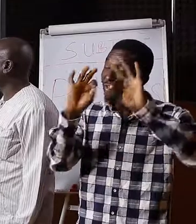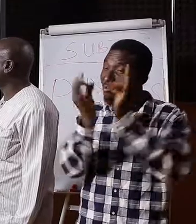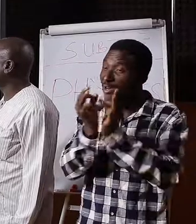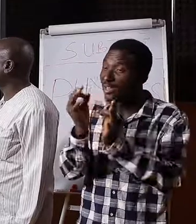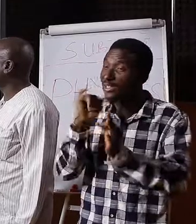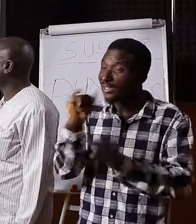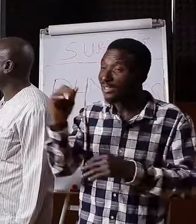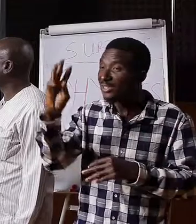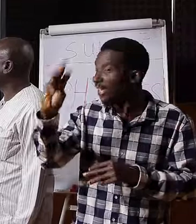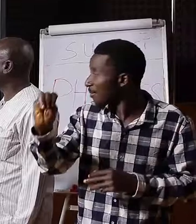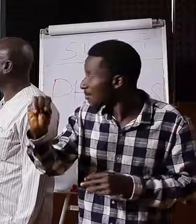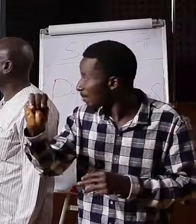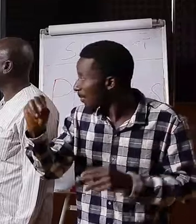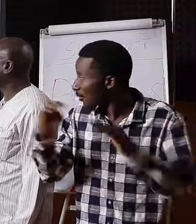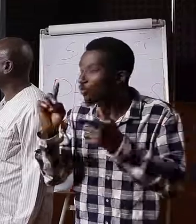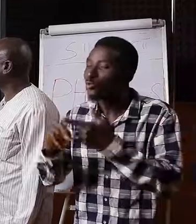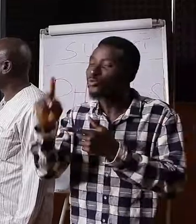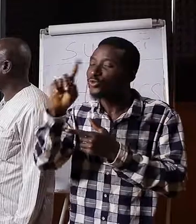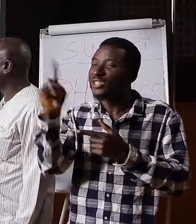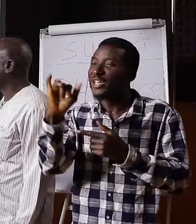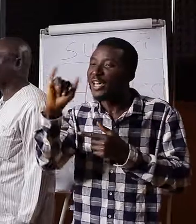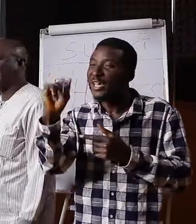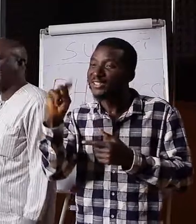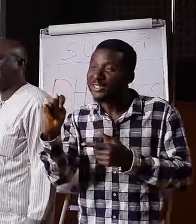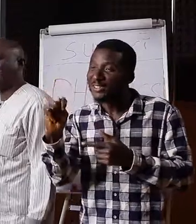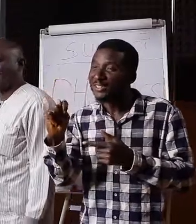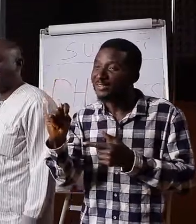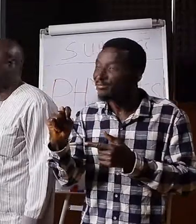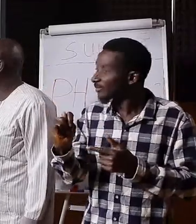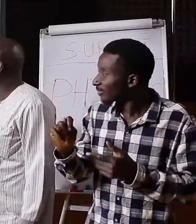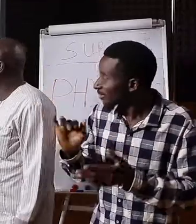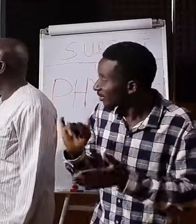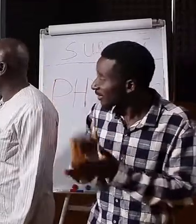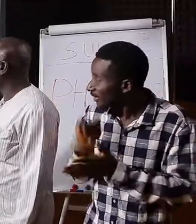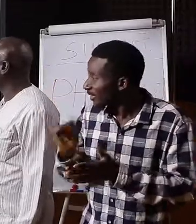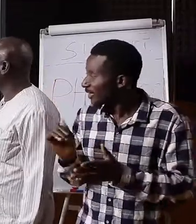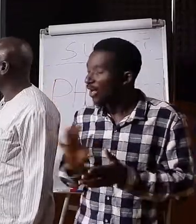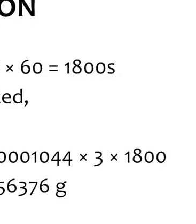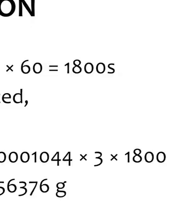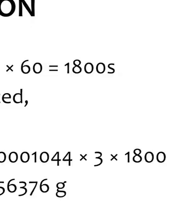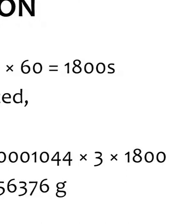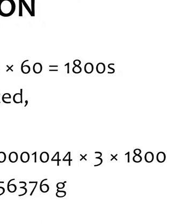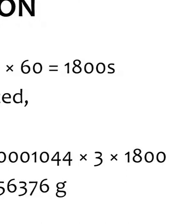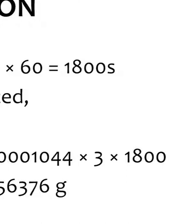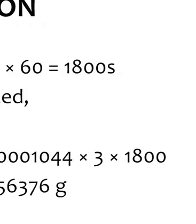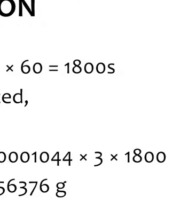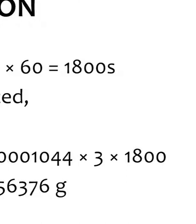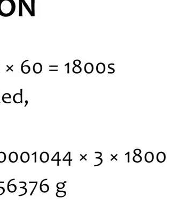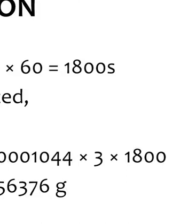mass is equals to electrochemical equivalent times current times time. So M is equals